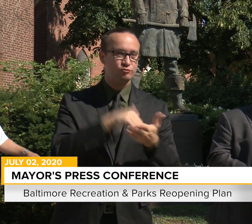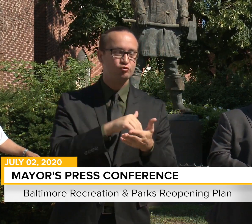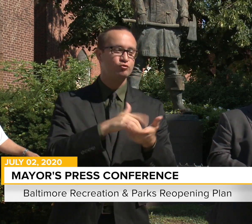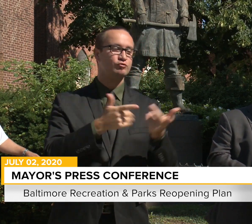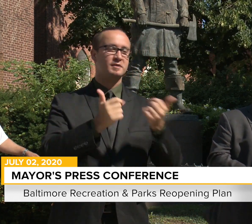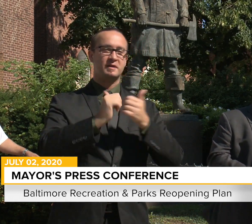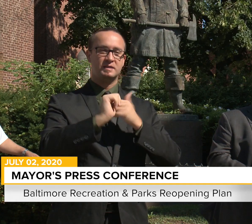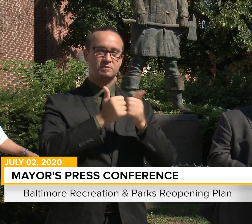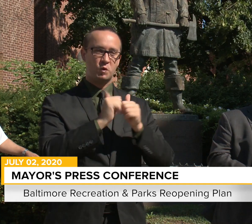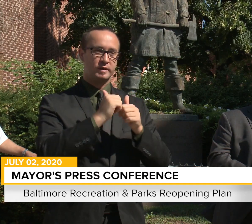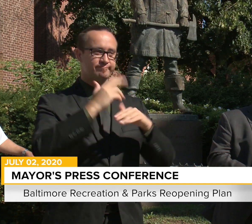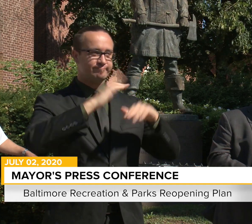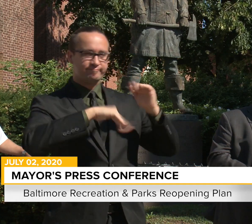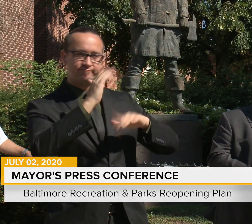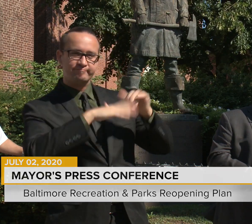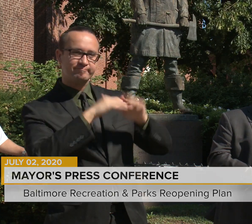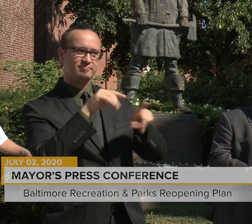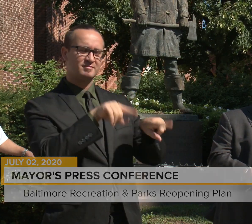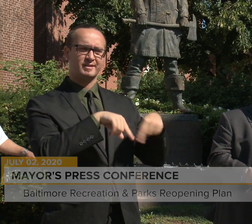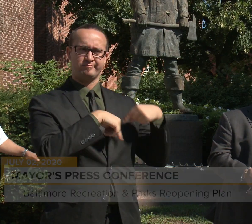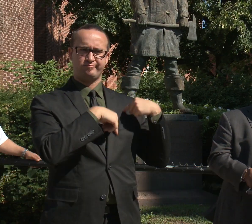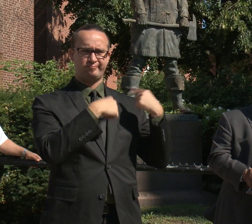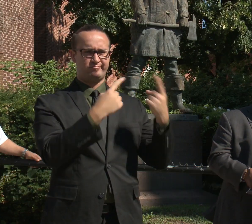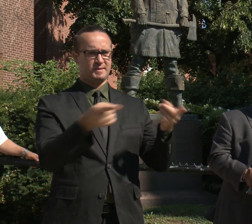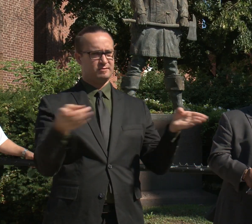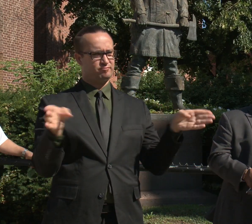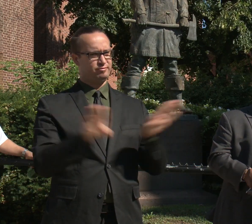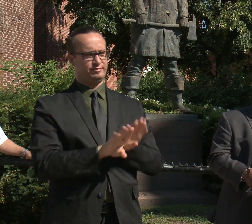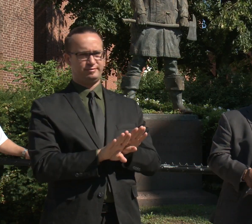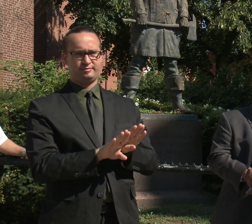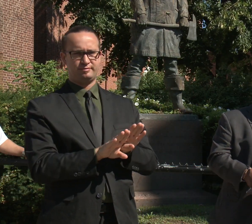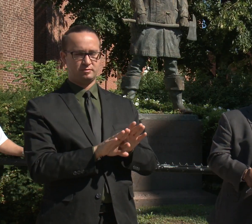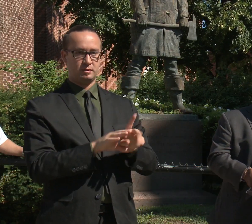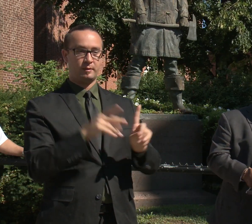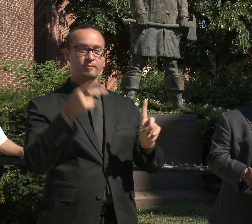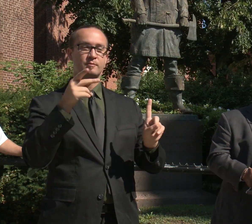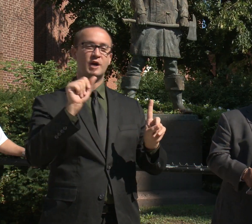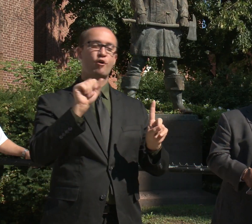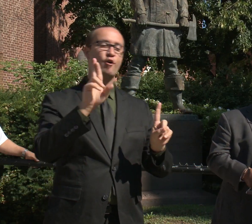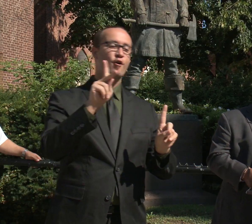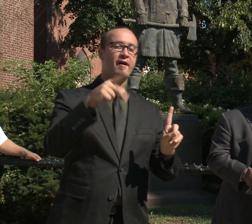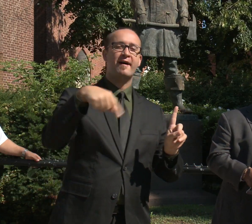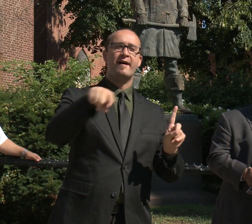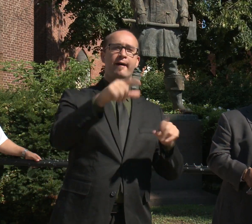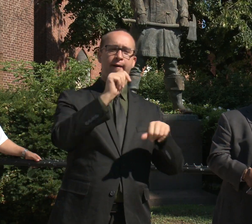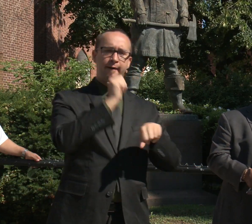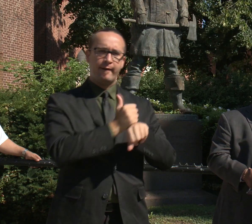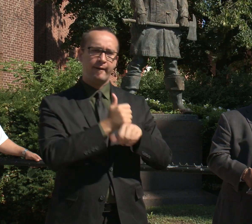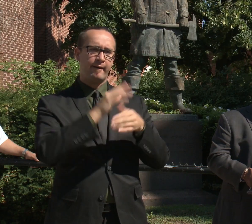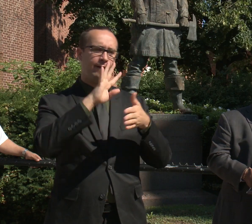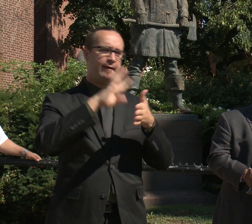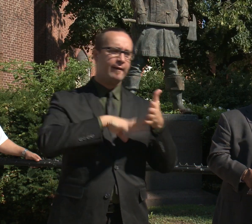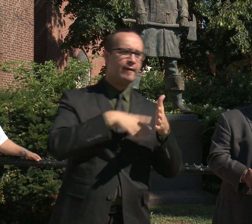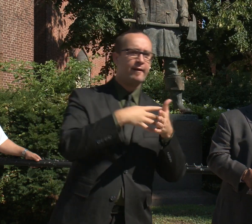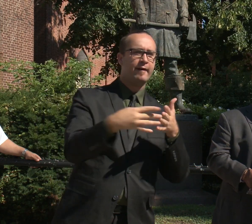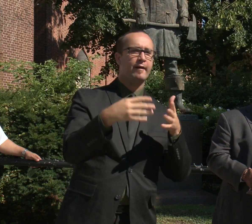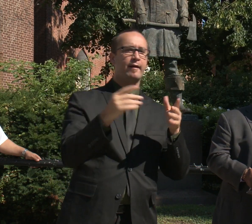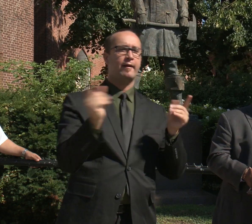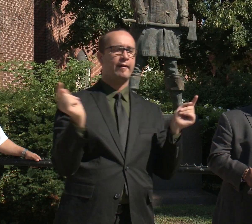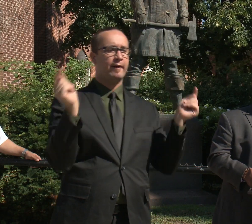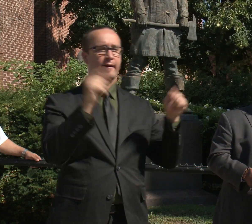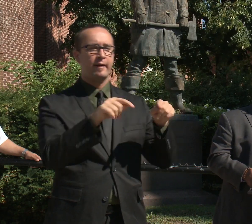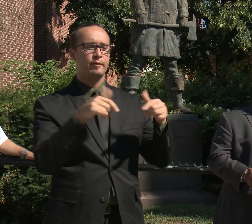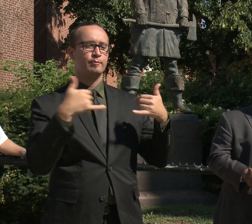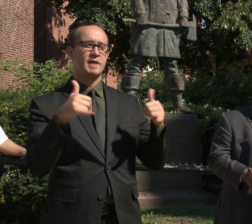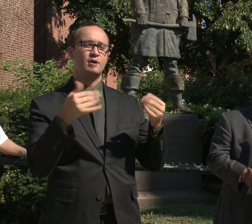temporarily closed. Special and park permitted events were canceled, and city-owned athletic courts and playgrounds were secured from public